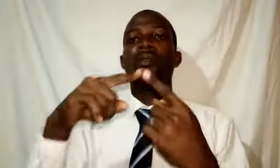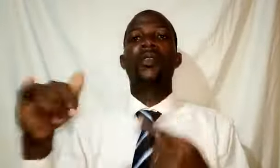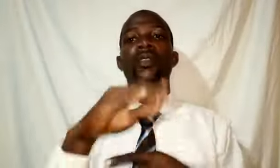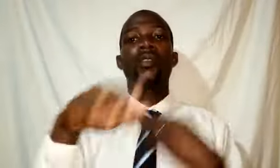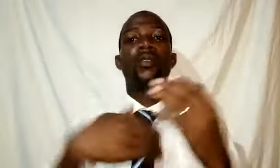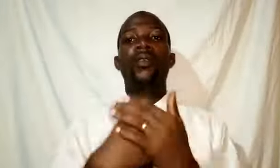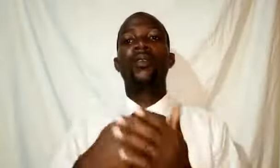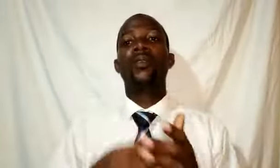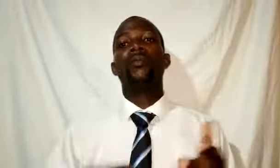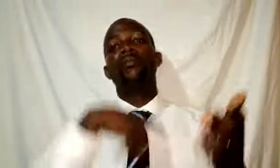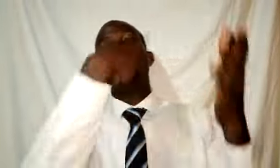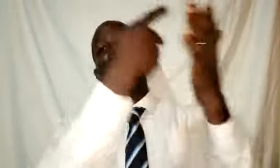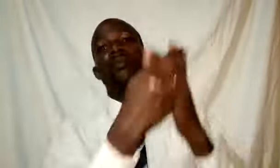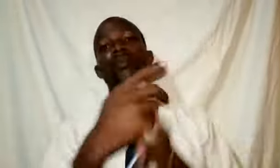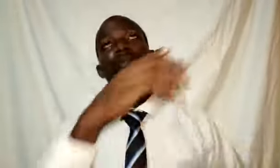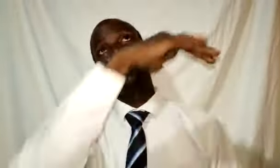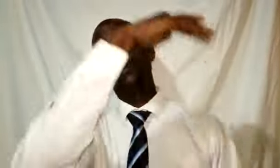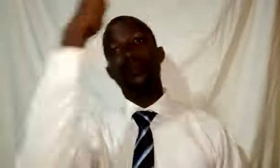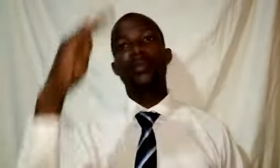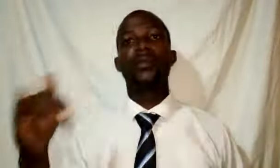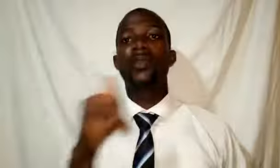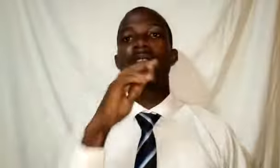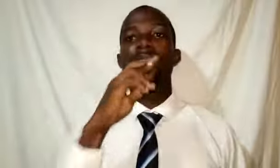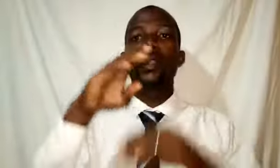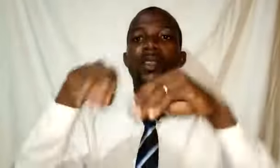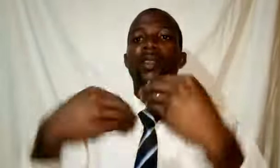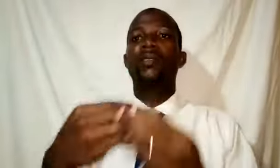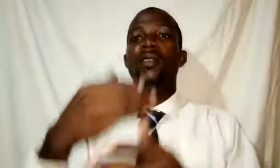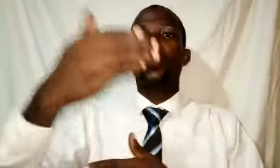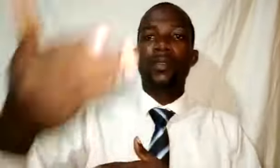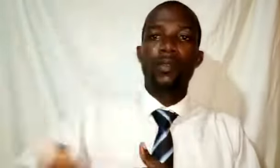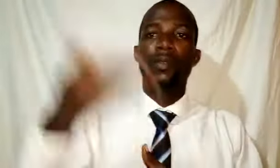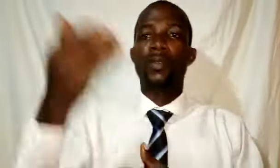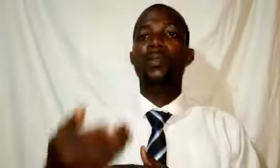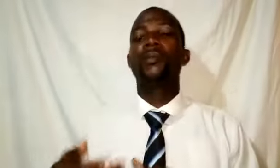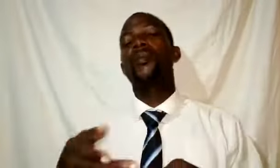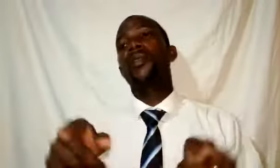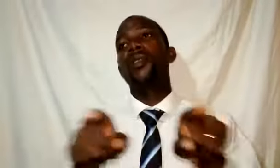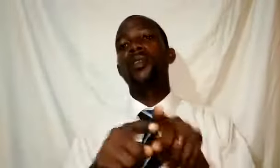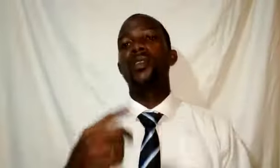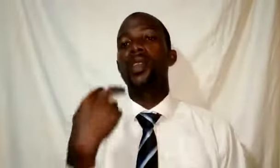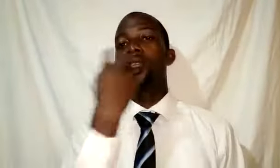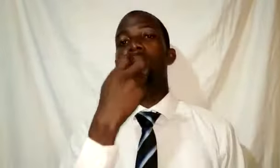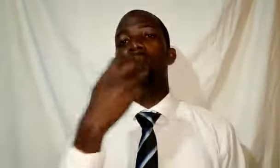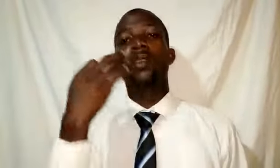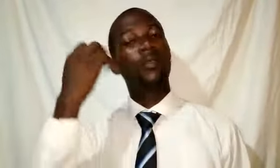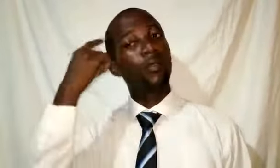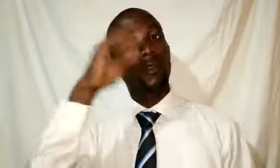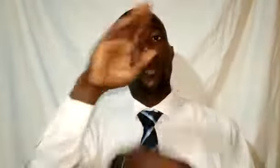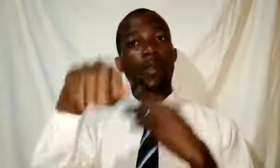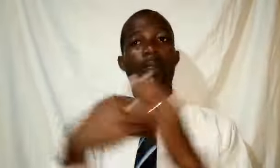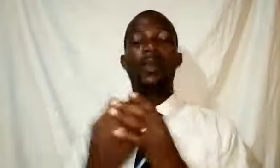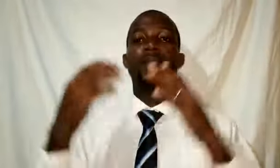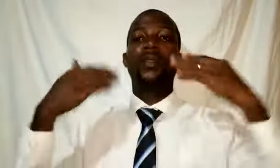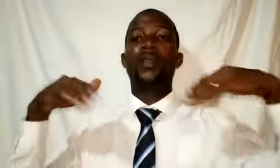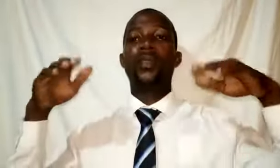sky, they were given a grand welcome. As their spokesperson, tortoise introduced